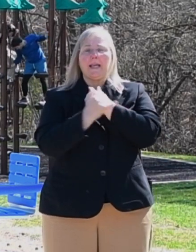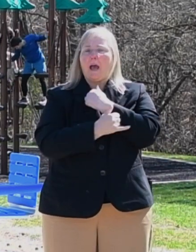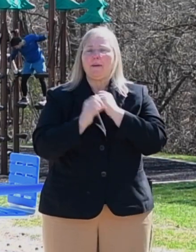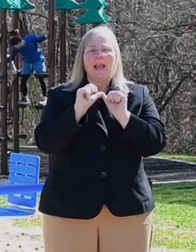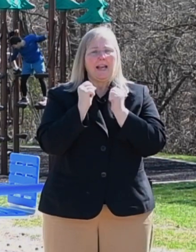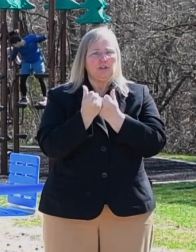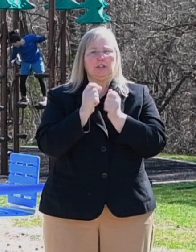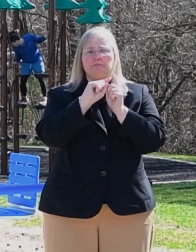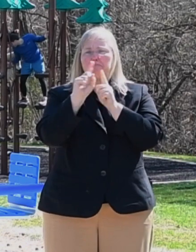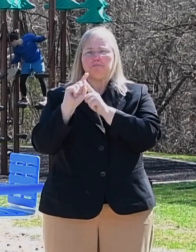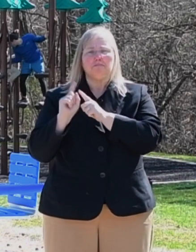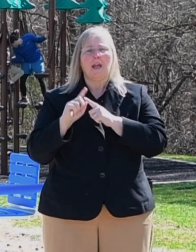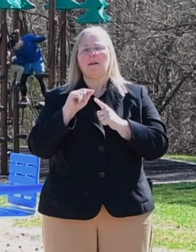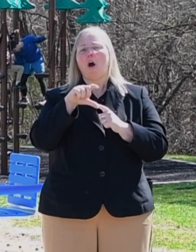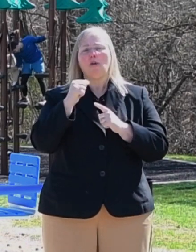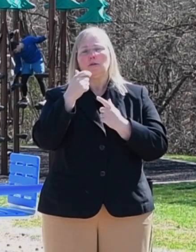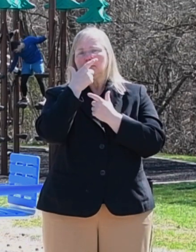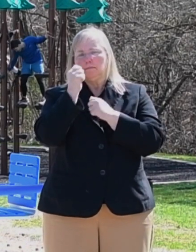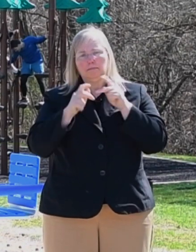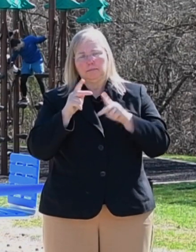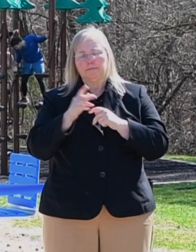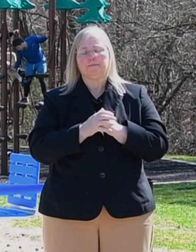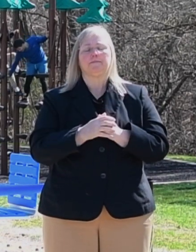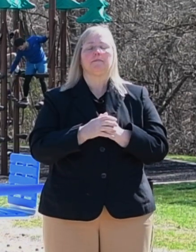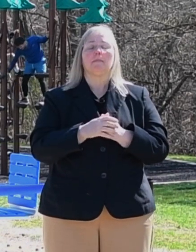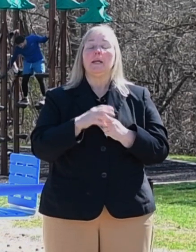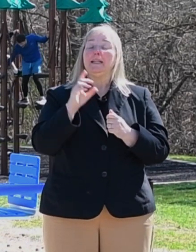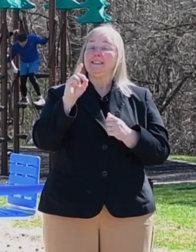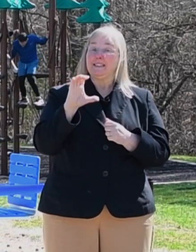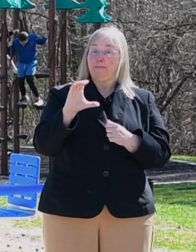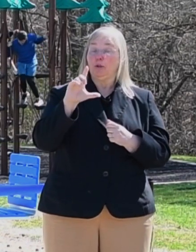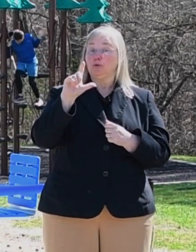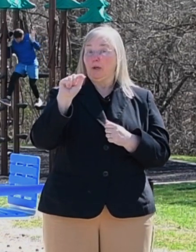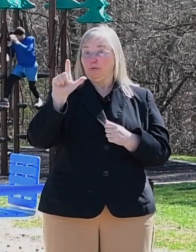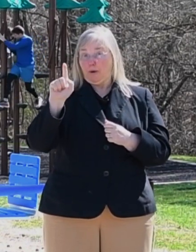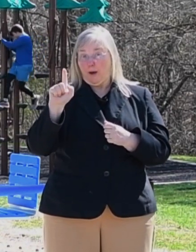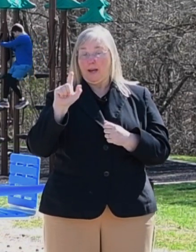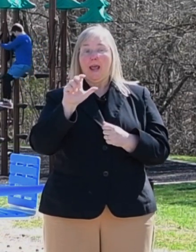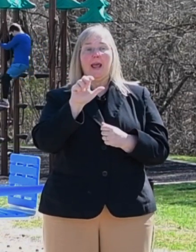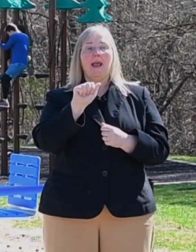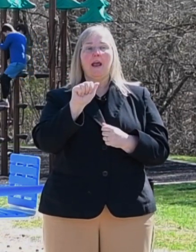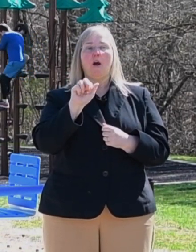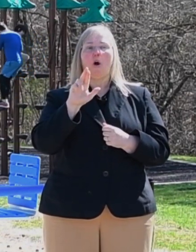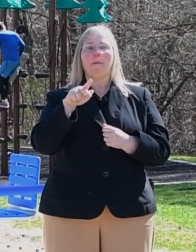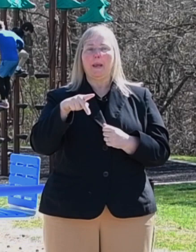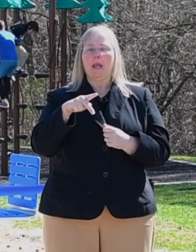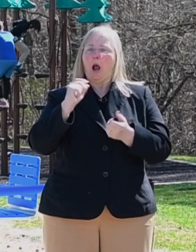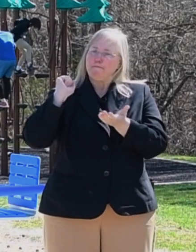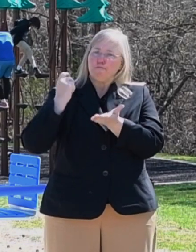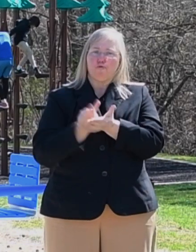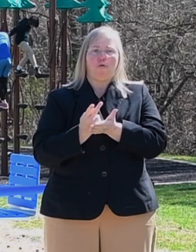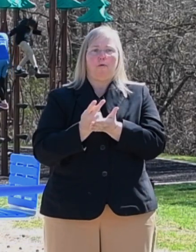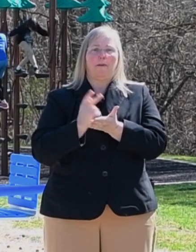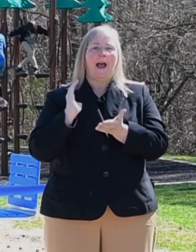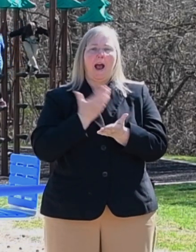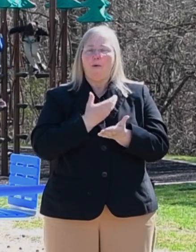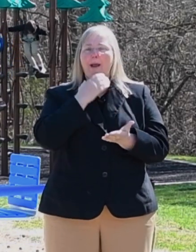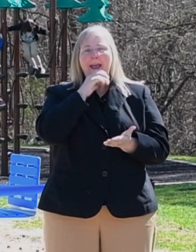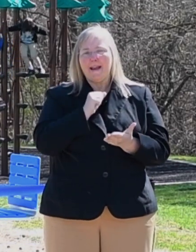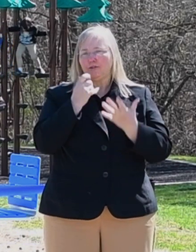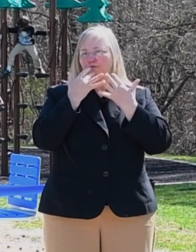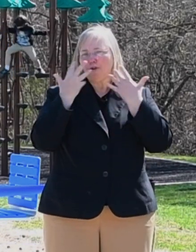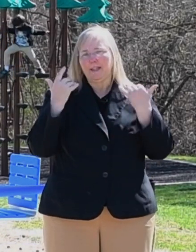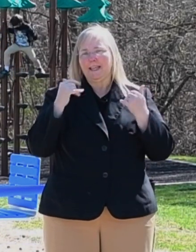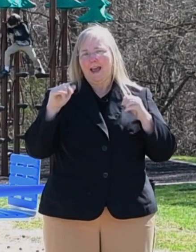other stakeholders. In December of 2021, the AARP approved our